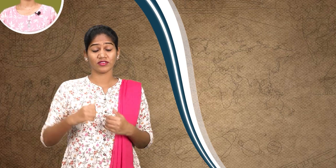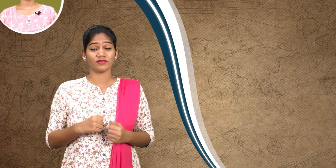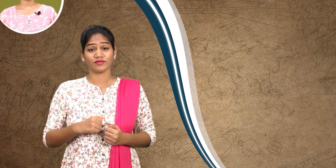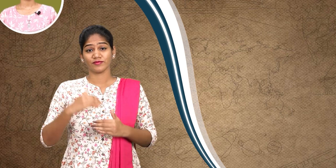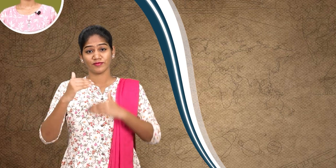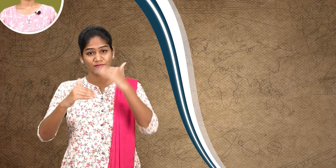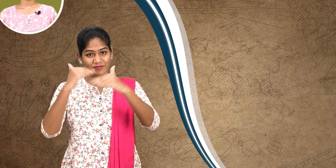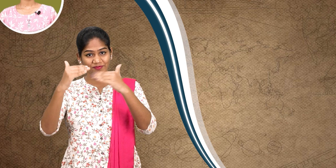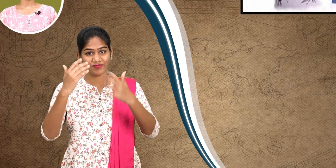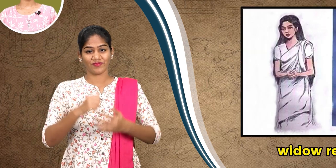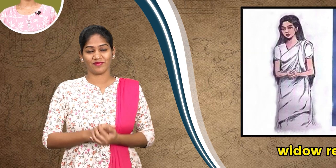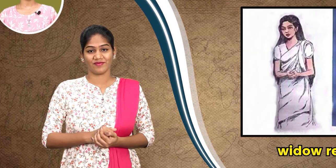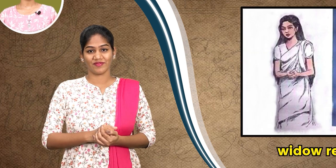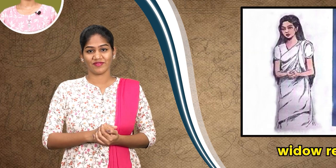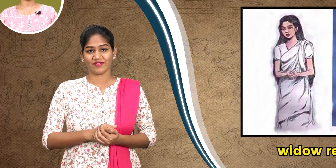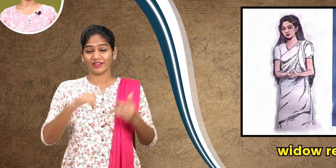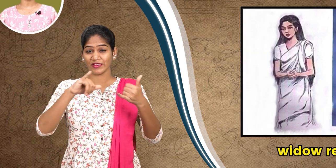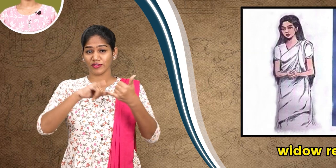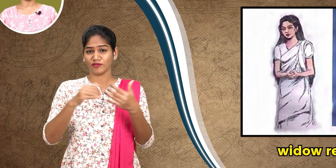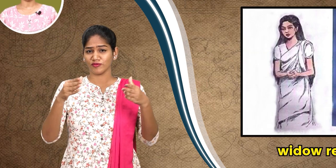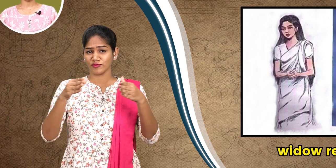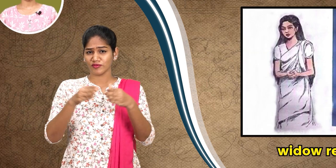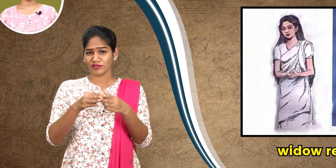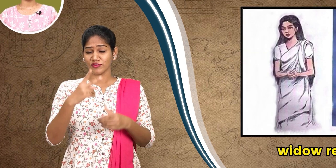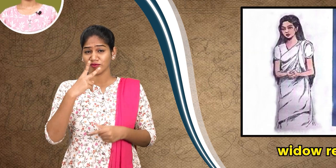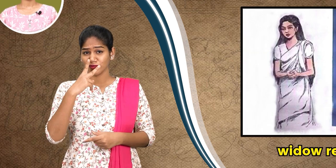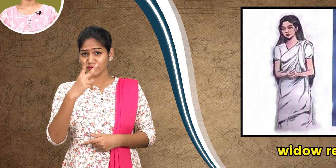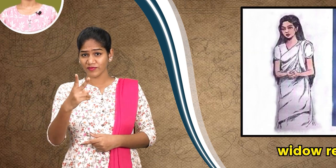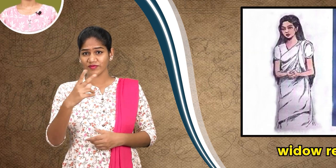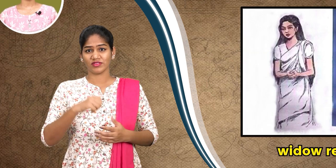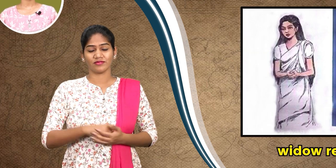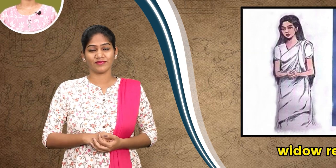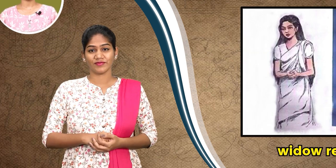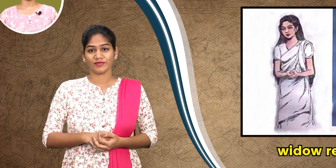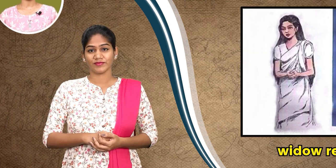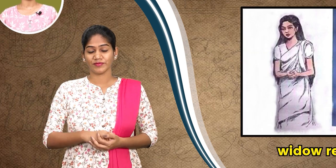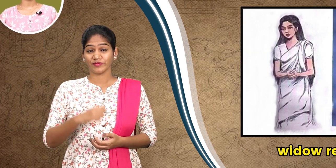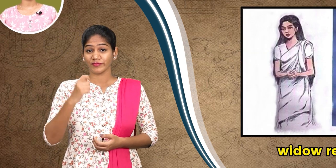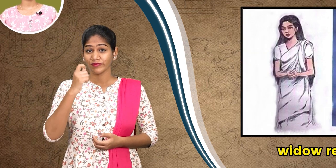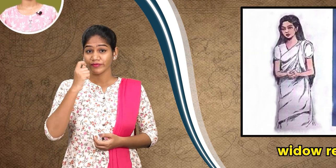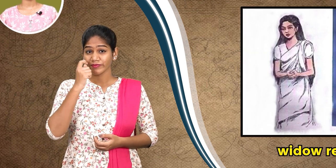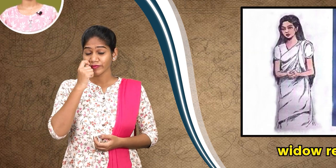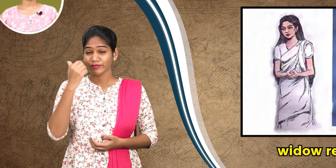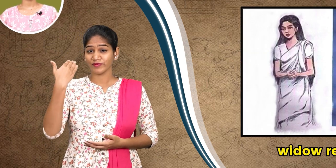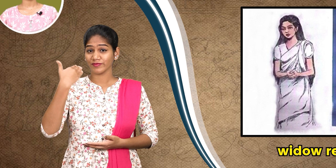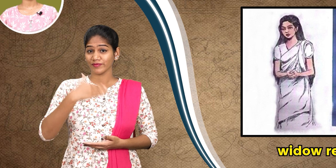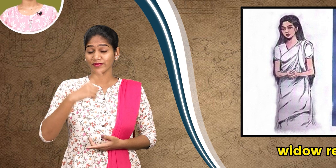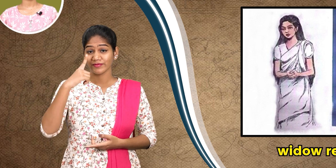society's view towards widow remarriage.